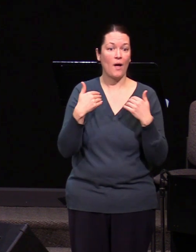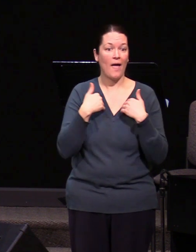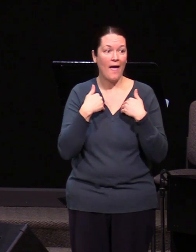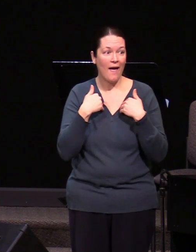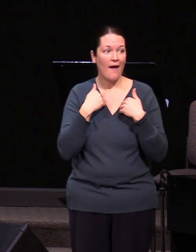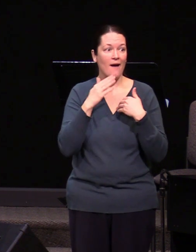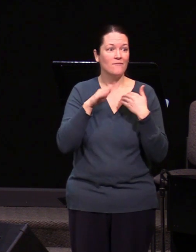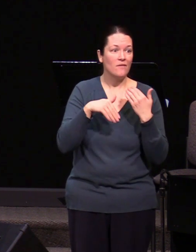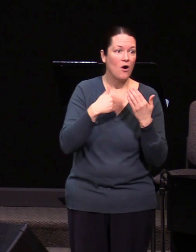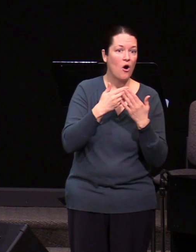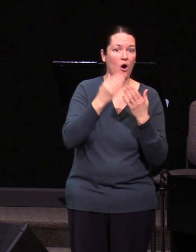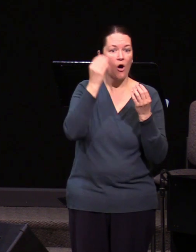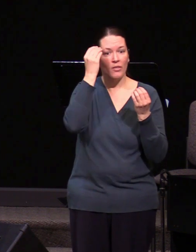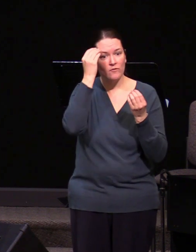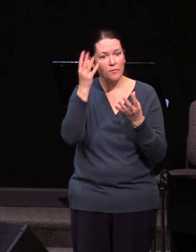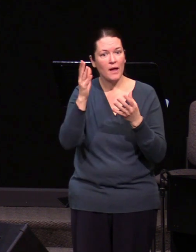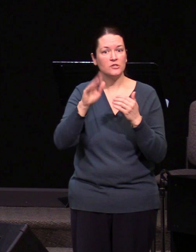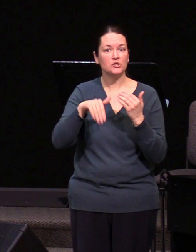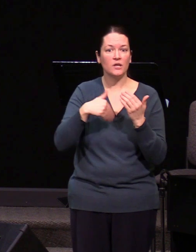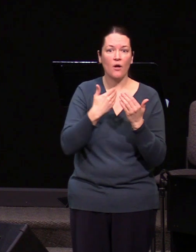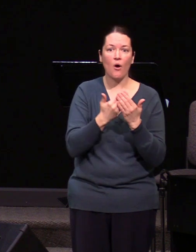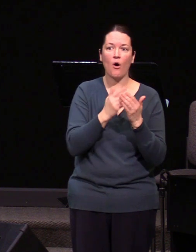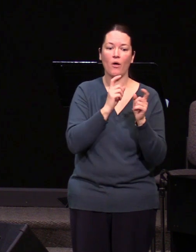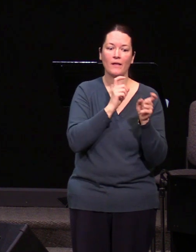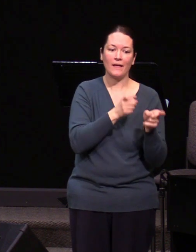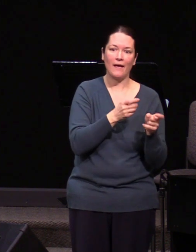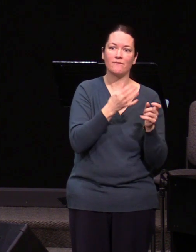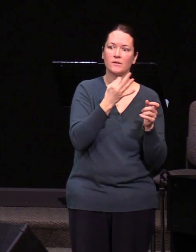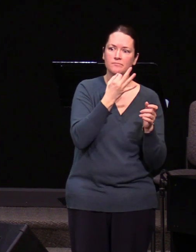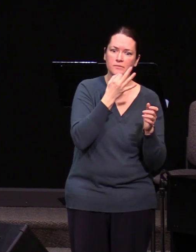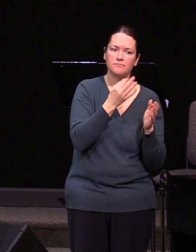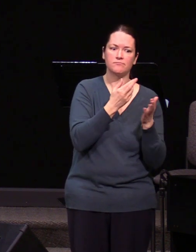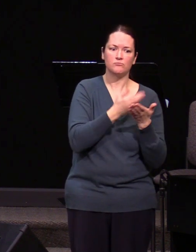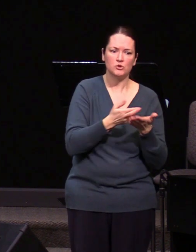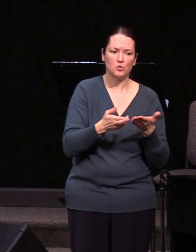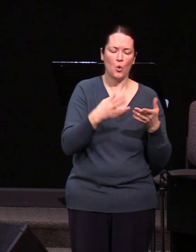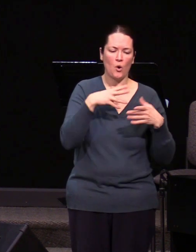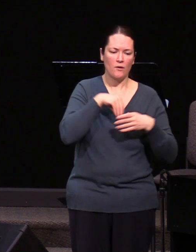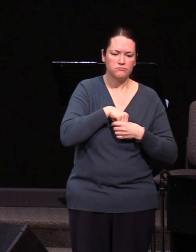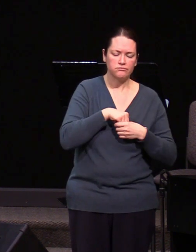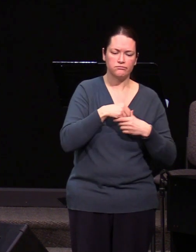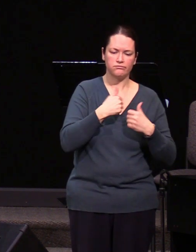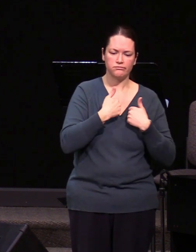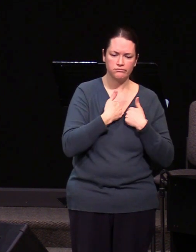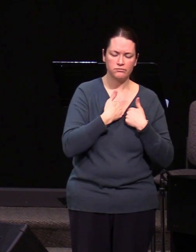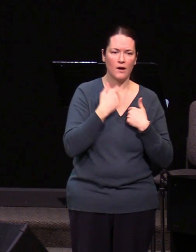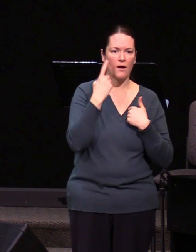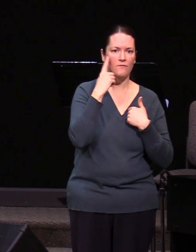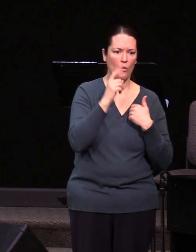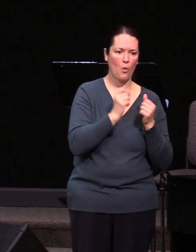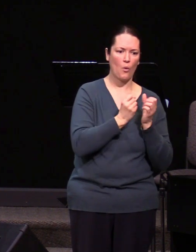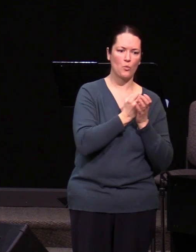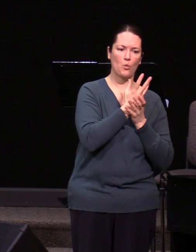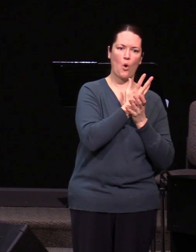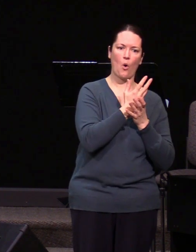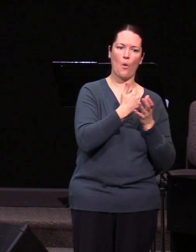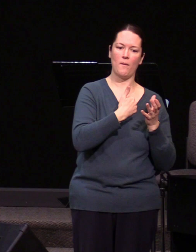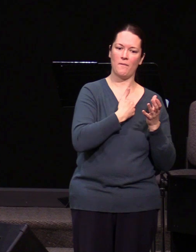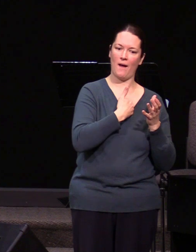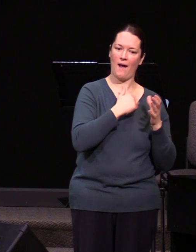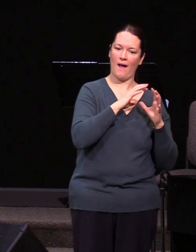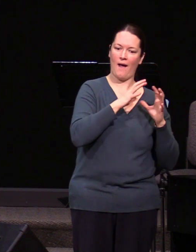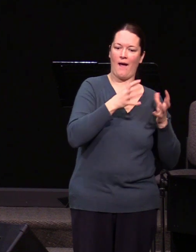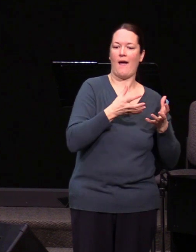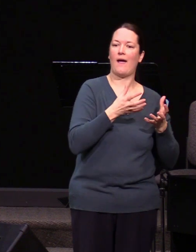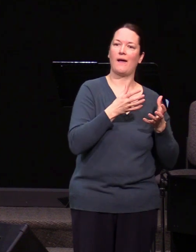all the information, all the gifts, all the resources inside themselves to grow their own little